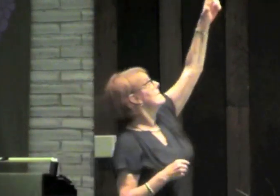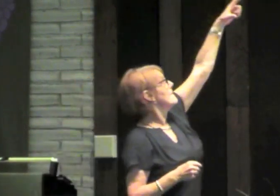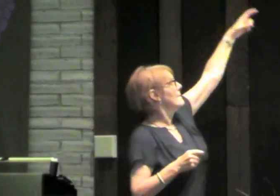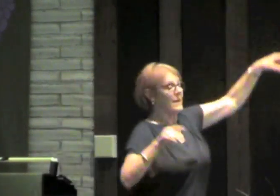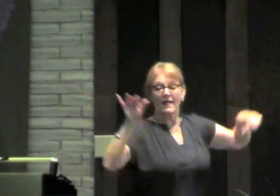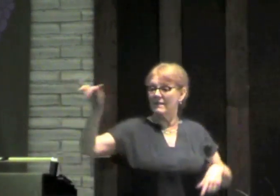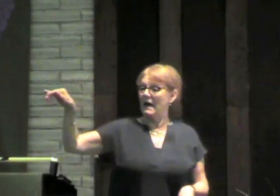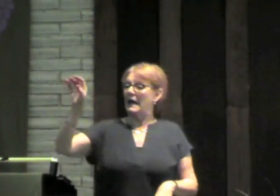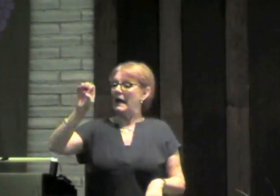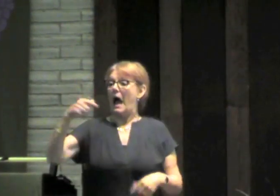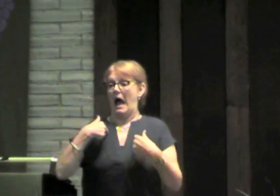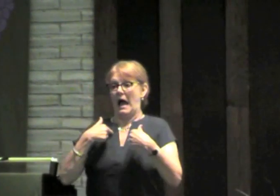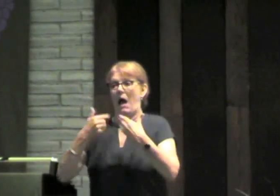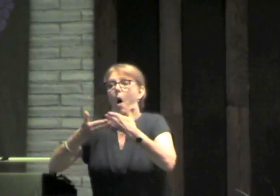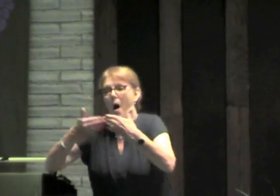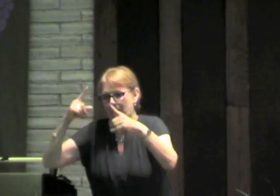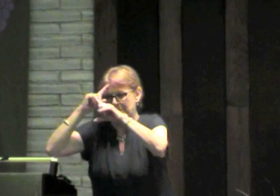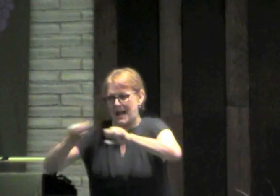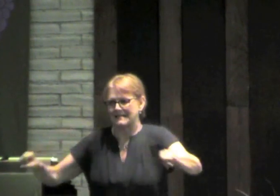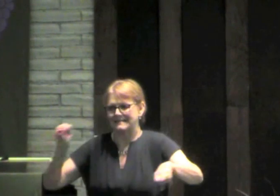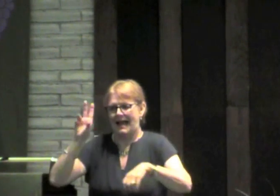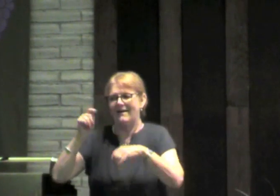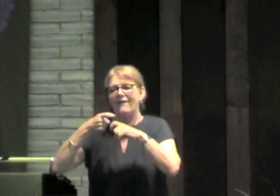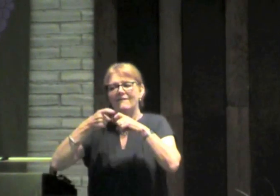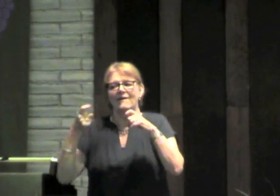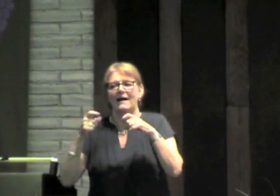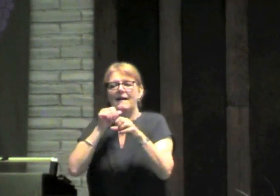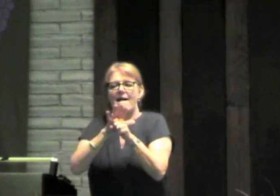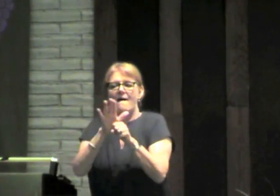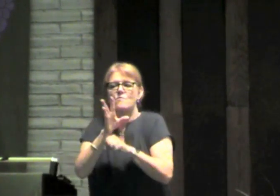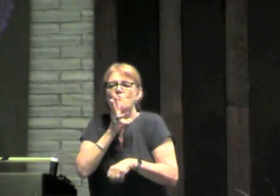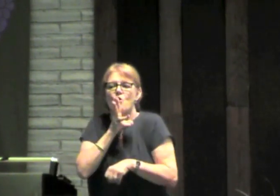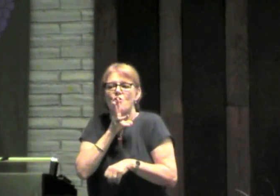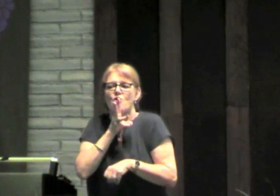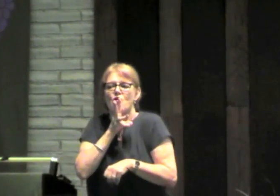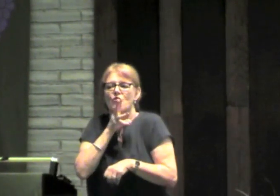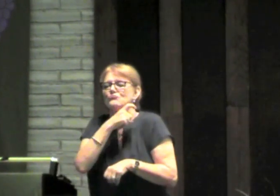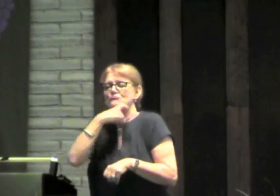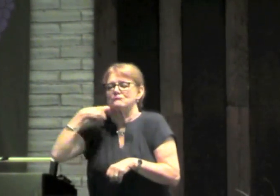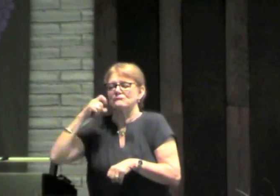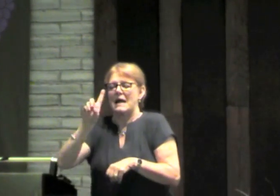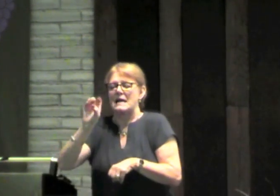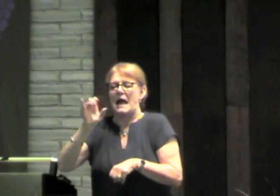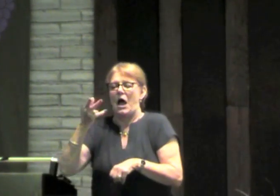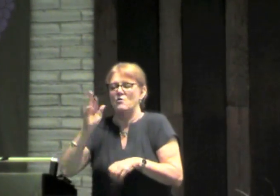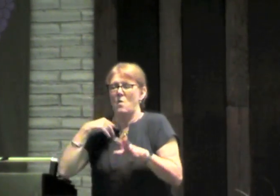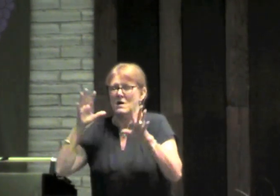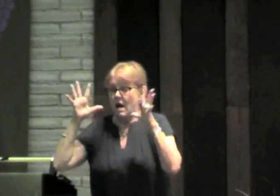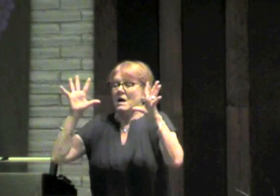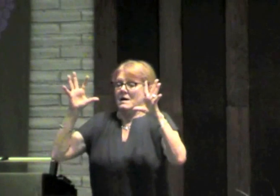this is where the king's home was. And I almost passed out because I didn't have enough water. I was becoming